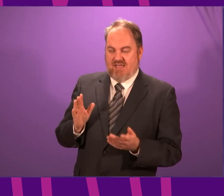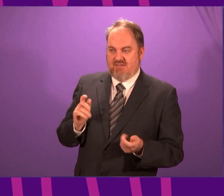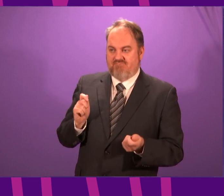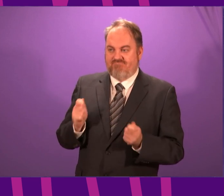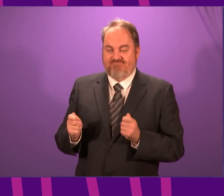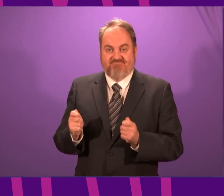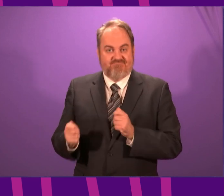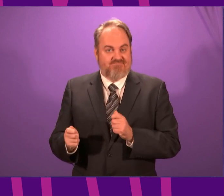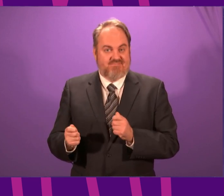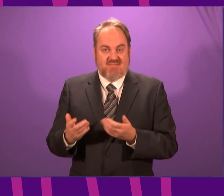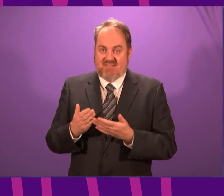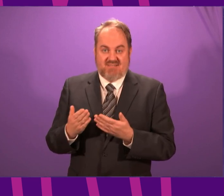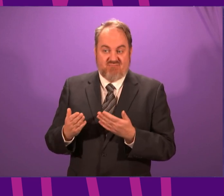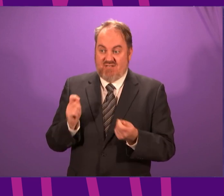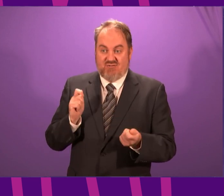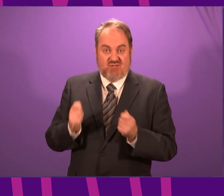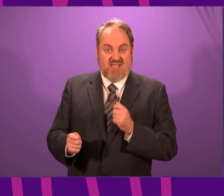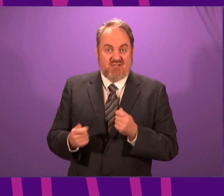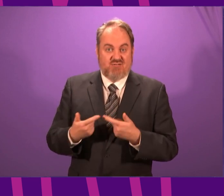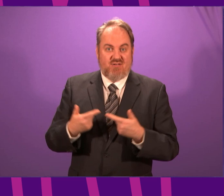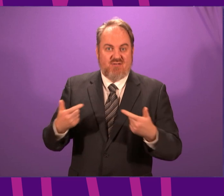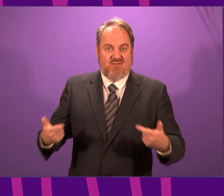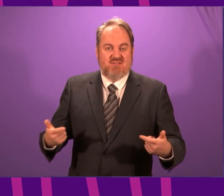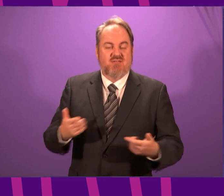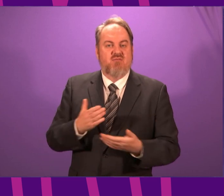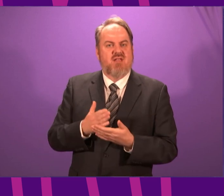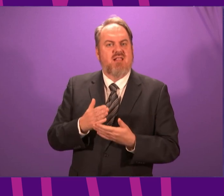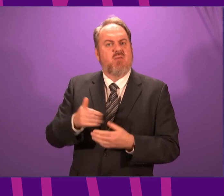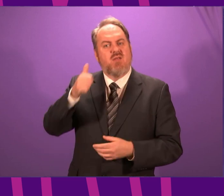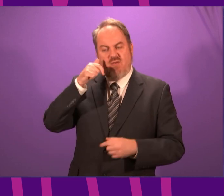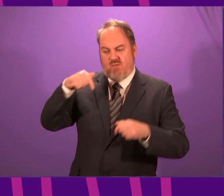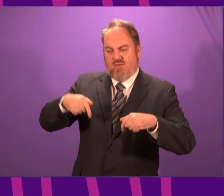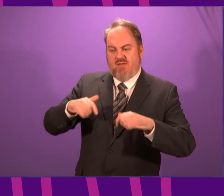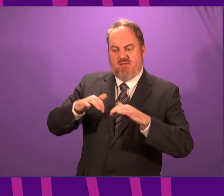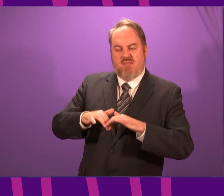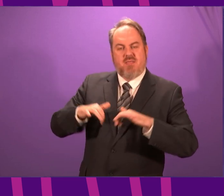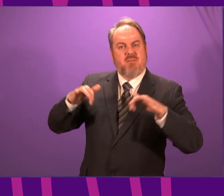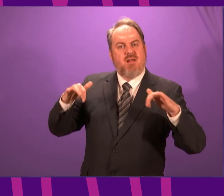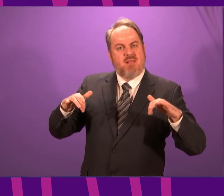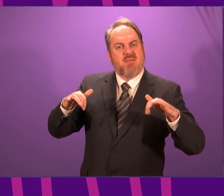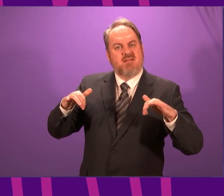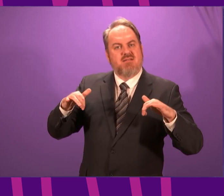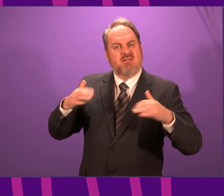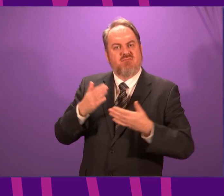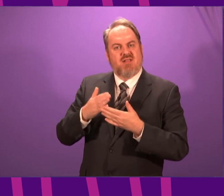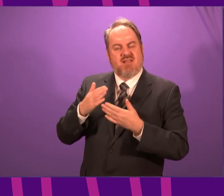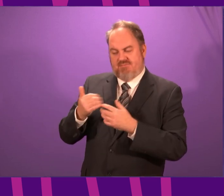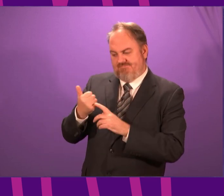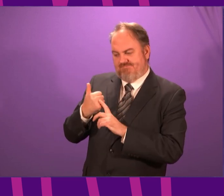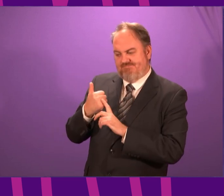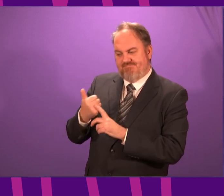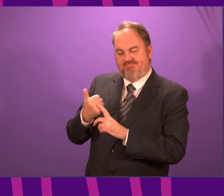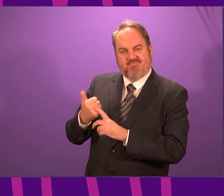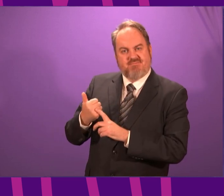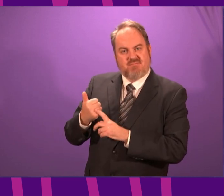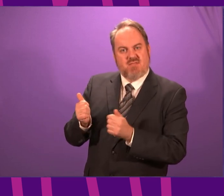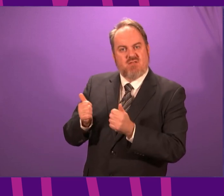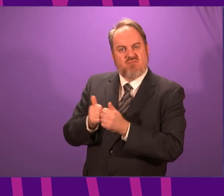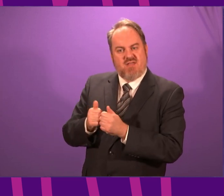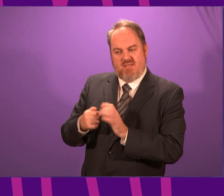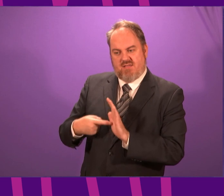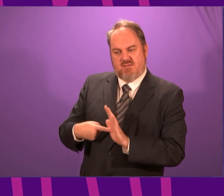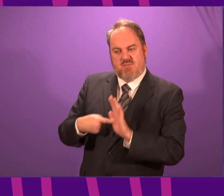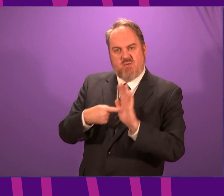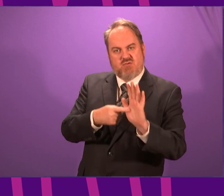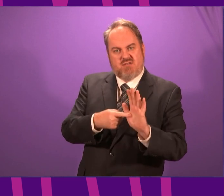Government's framework document, which Parliament is being asked to note, not to endorse in the motion, speaks of principles which